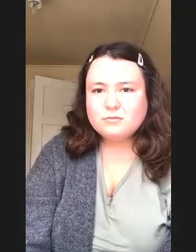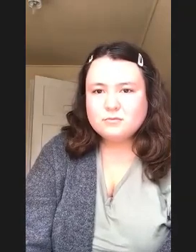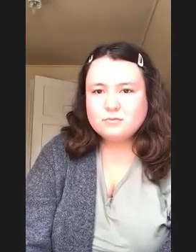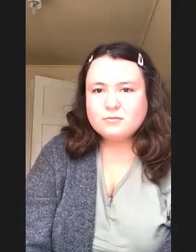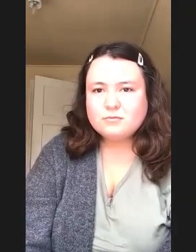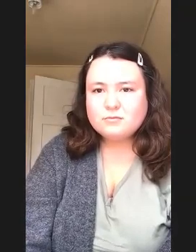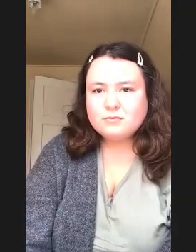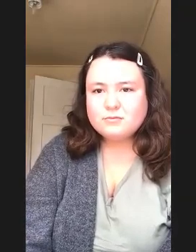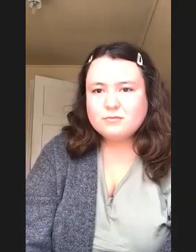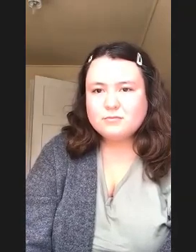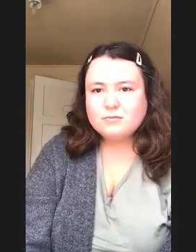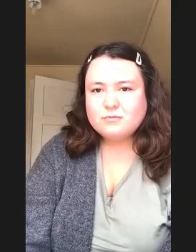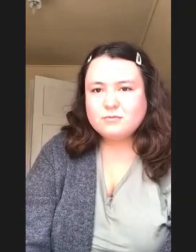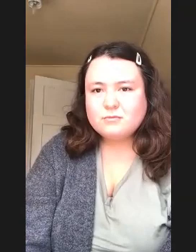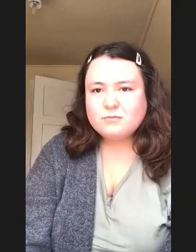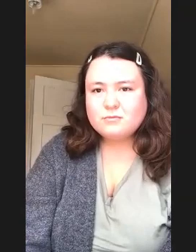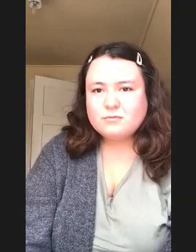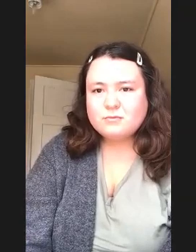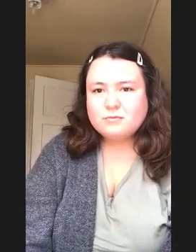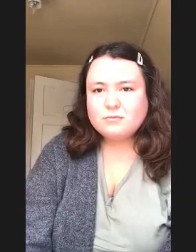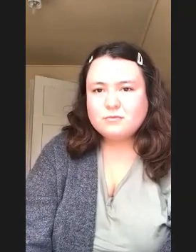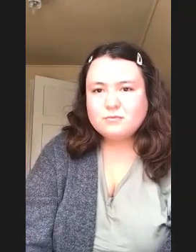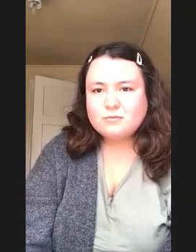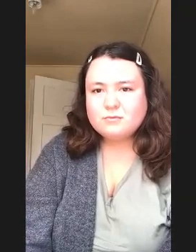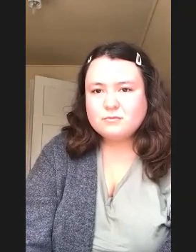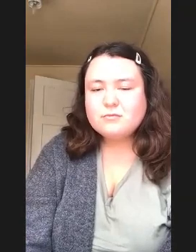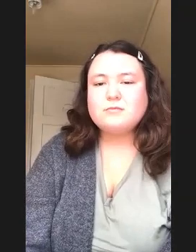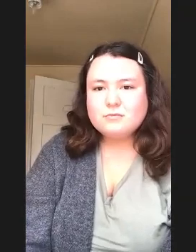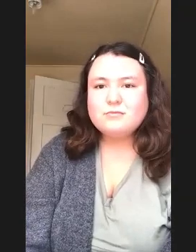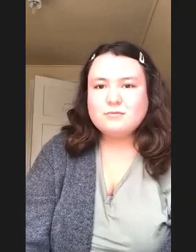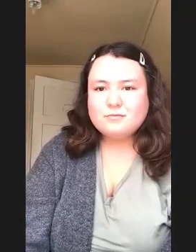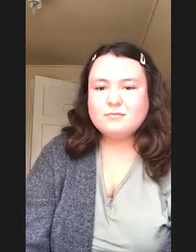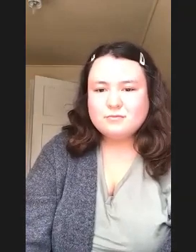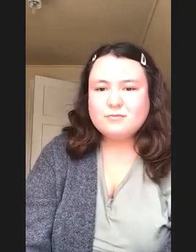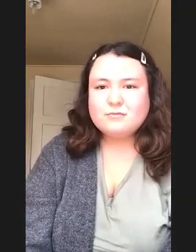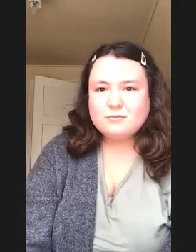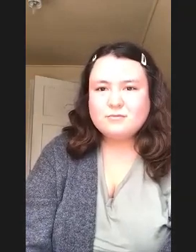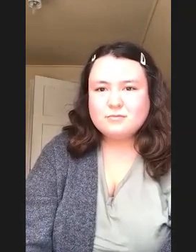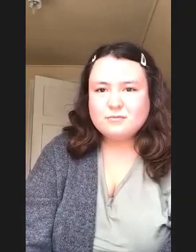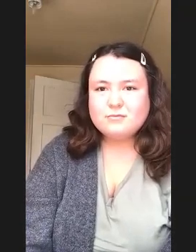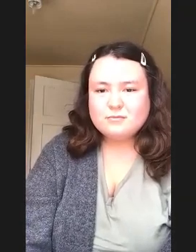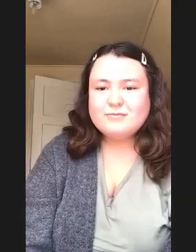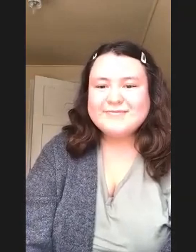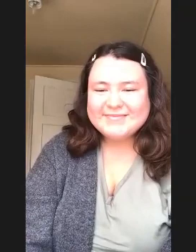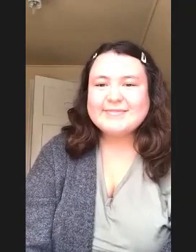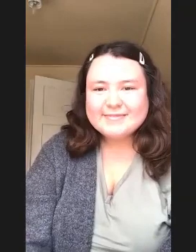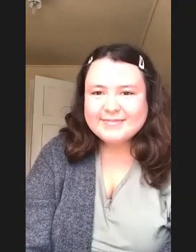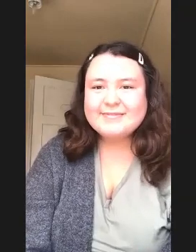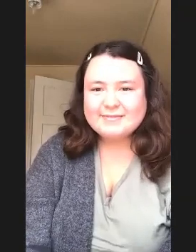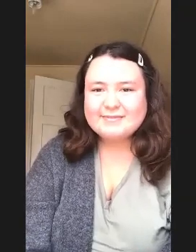is like one person, one Inuit person. Okay. So is one. Thank you. No worries. I'm glad